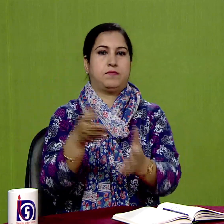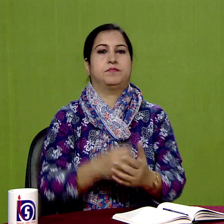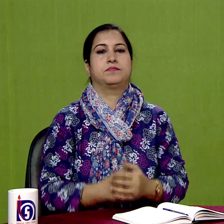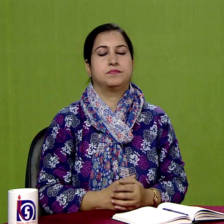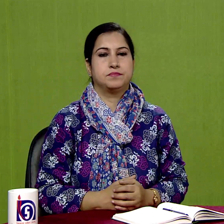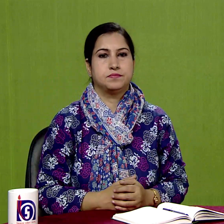For example, brass is an alloy.